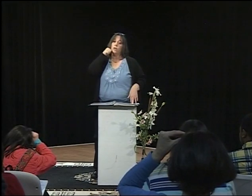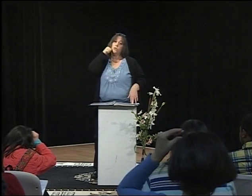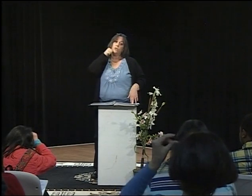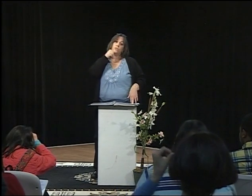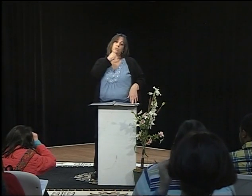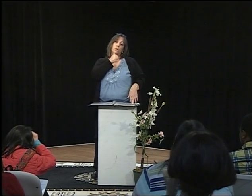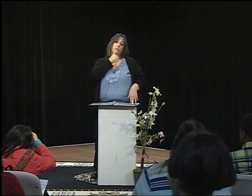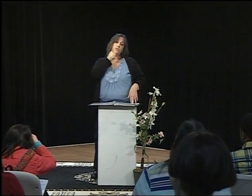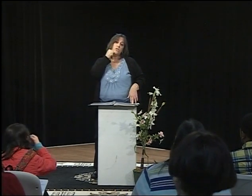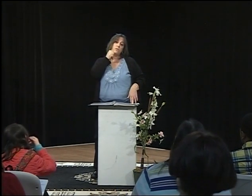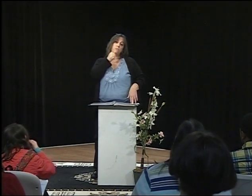girl is along the chin.